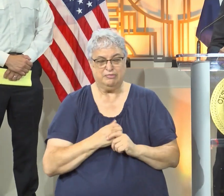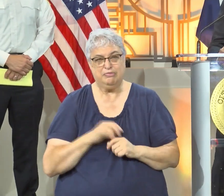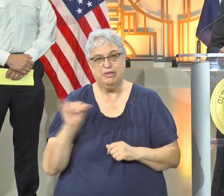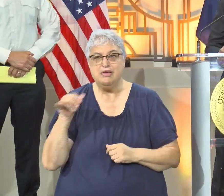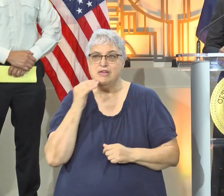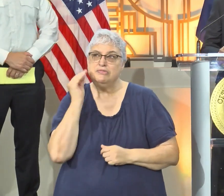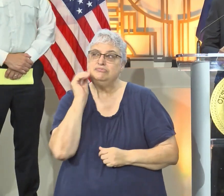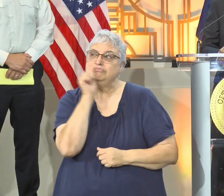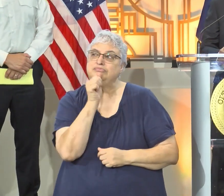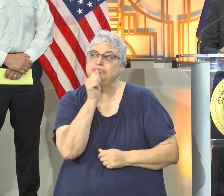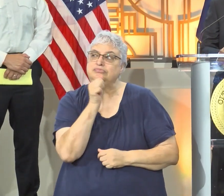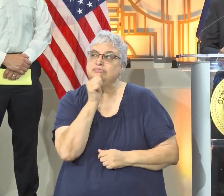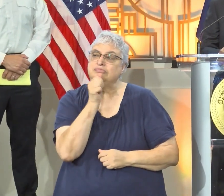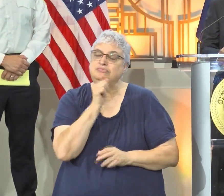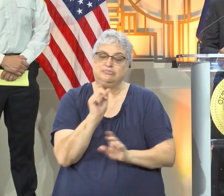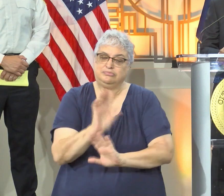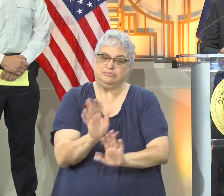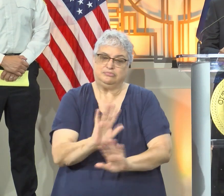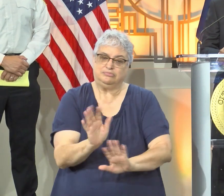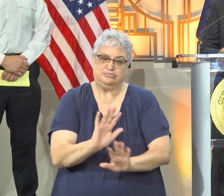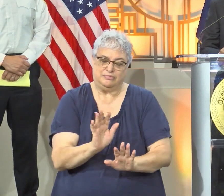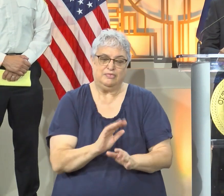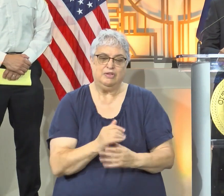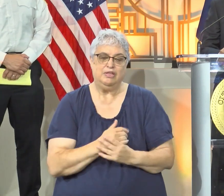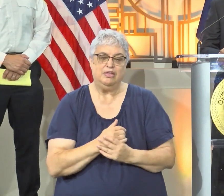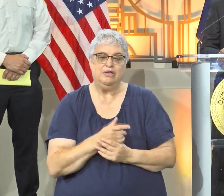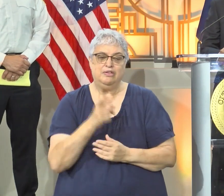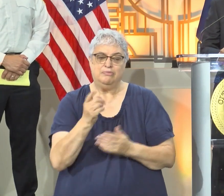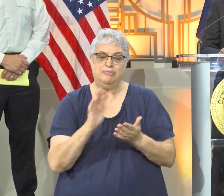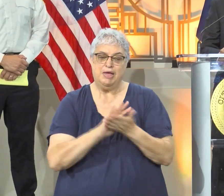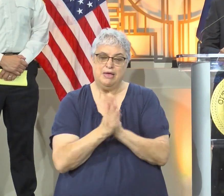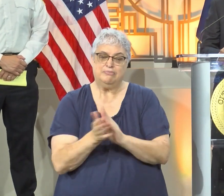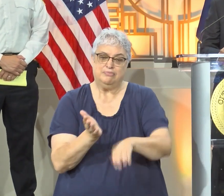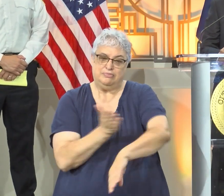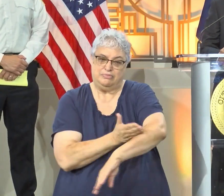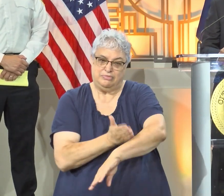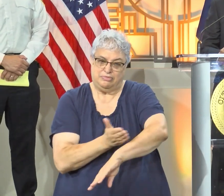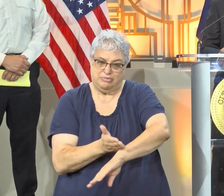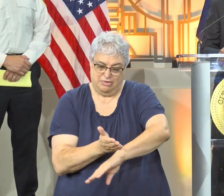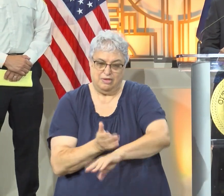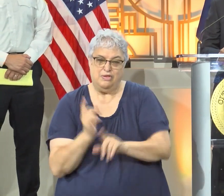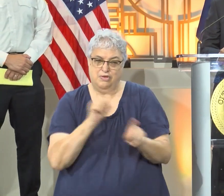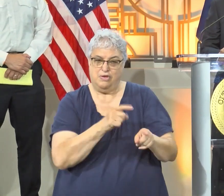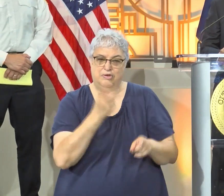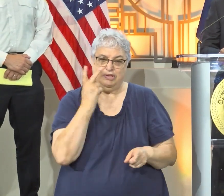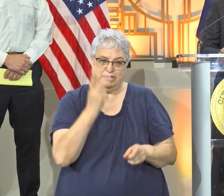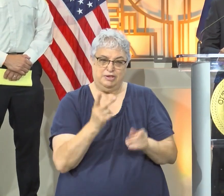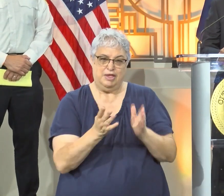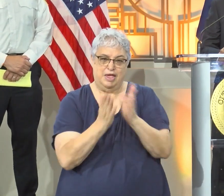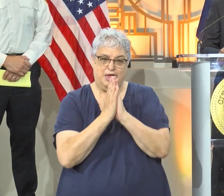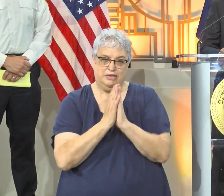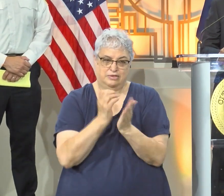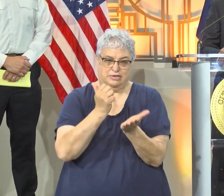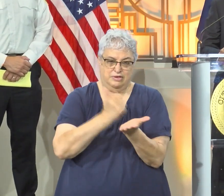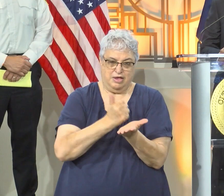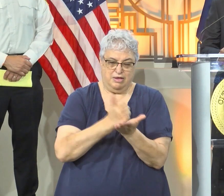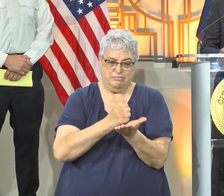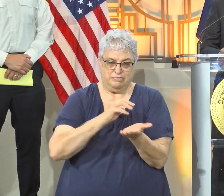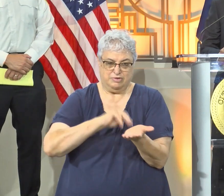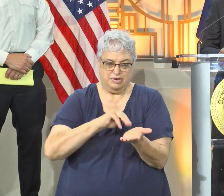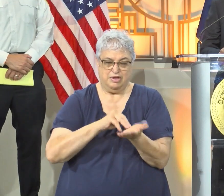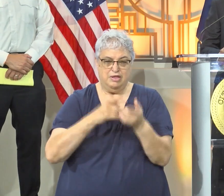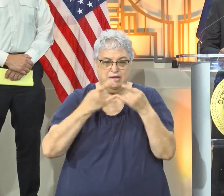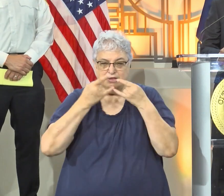stay home. If you're sick and you're getting worse, please seek medical attention. Please continue to wear